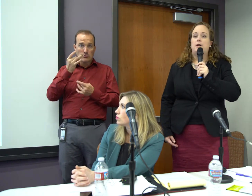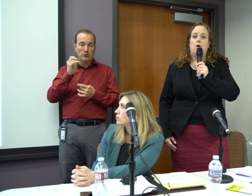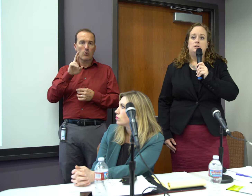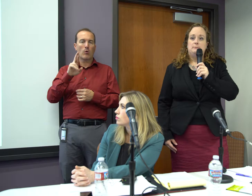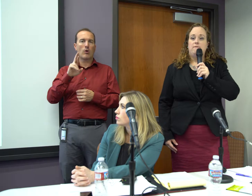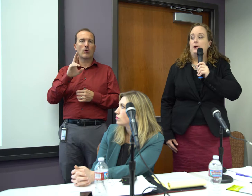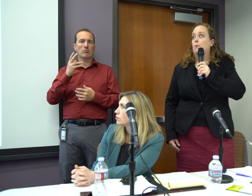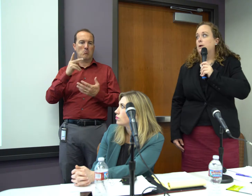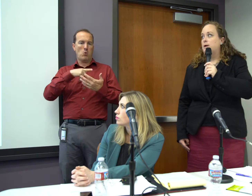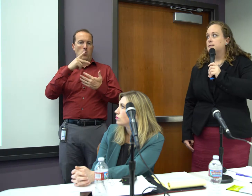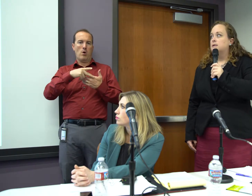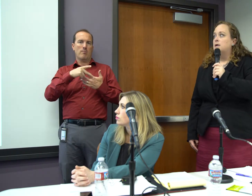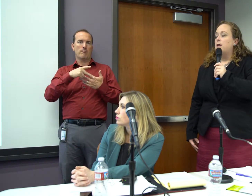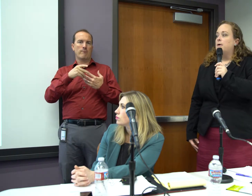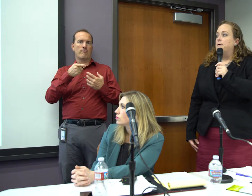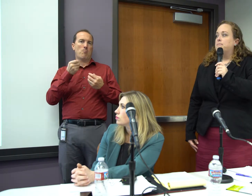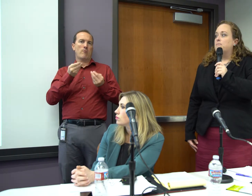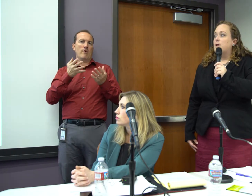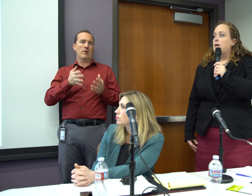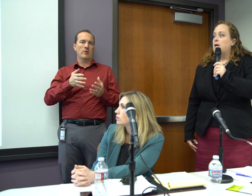or are they all just provider organized?